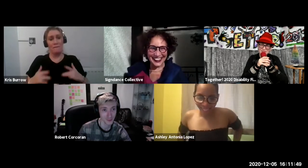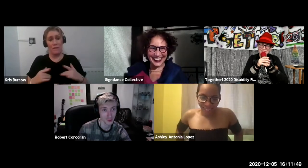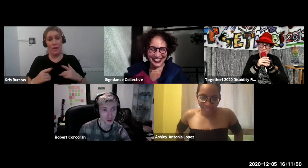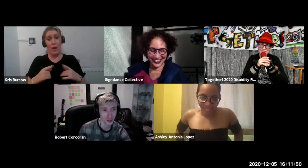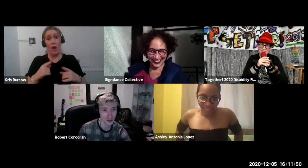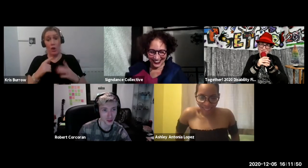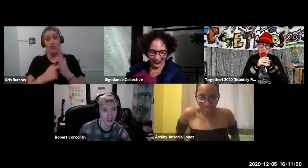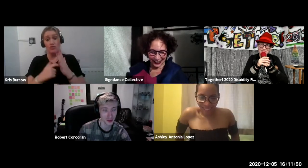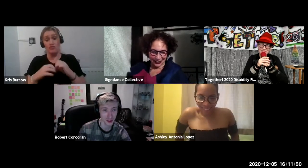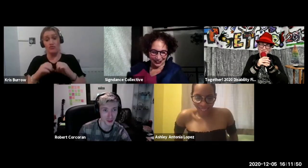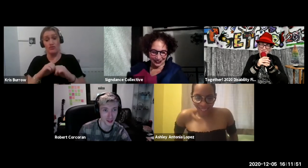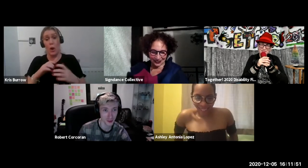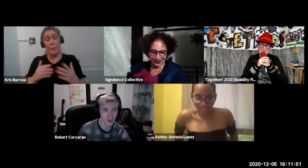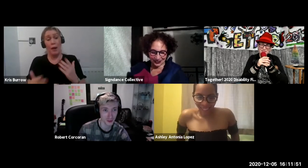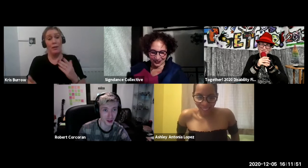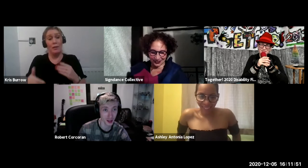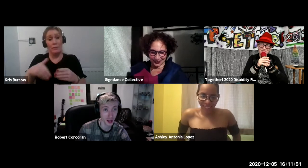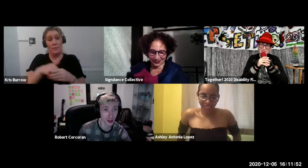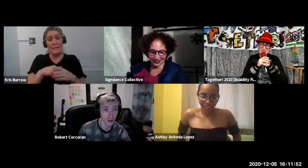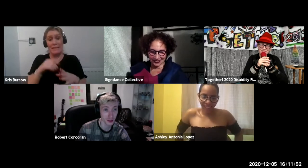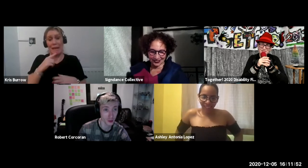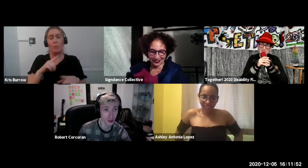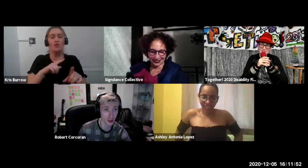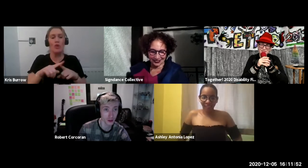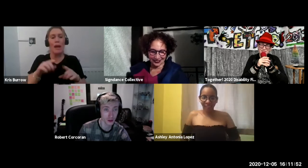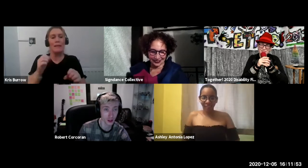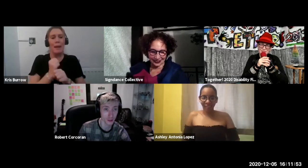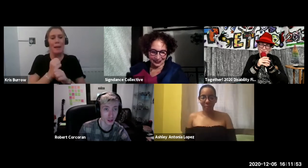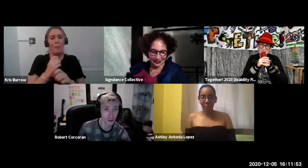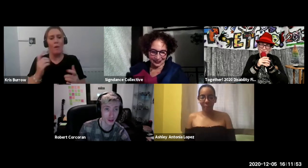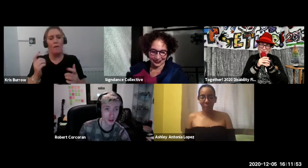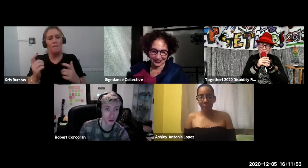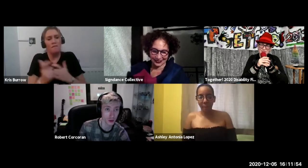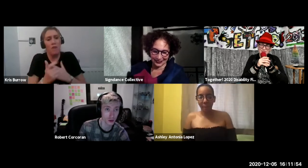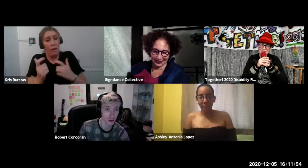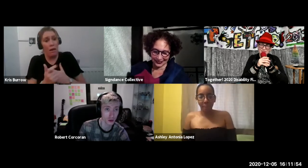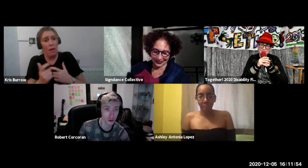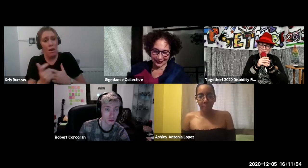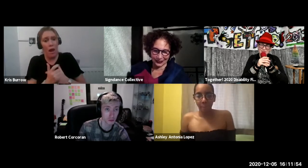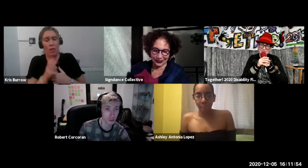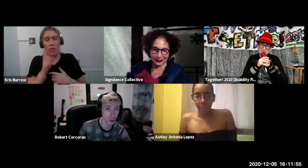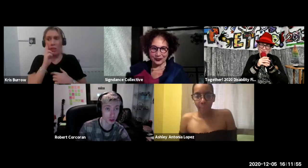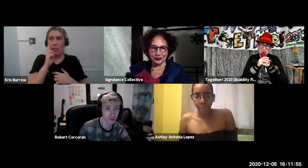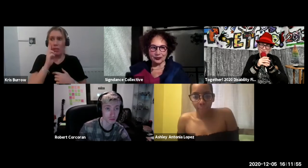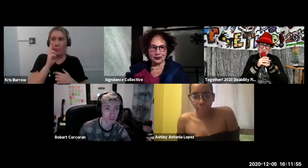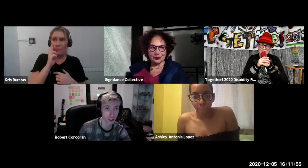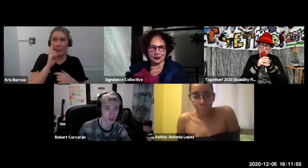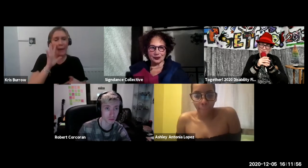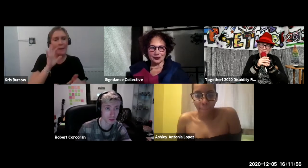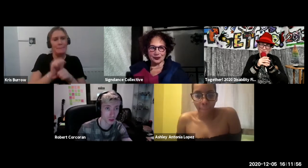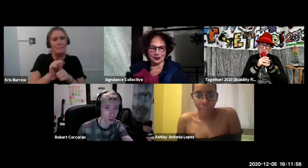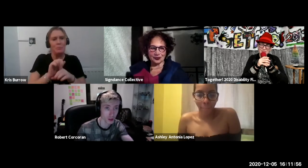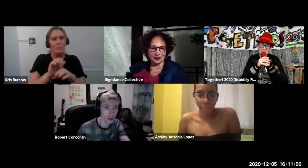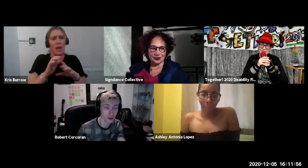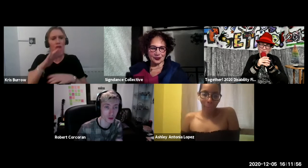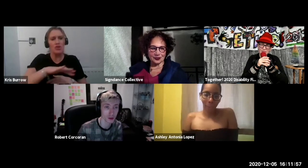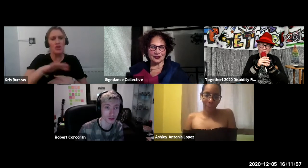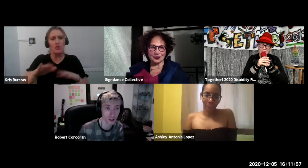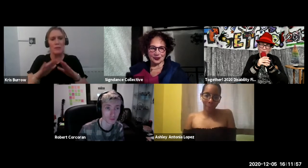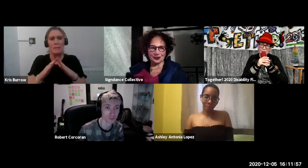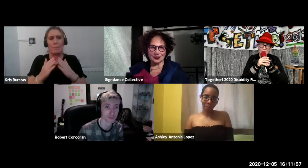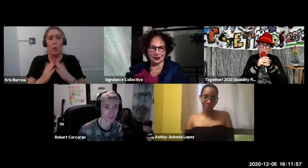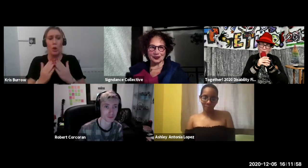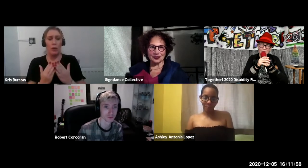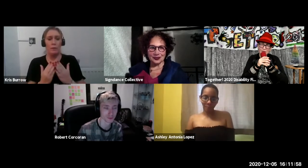Yeah, we tried to make that one fun. I thought it looks like maybe a children's book. That was quite nice as well.